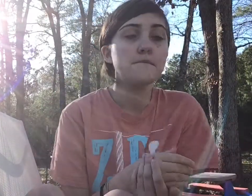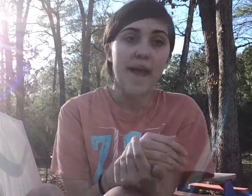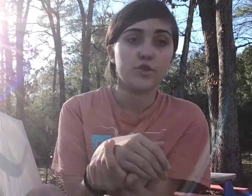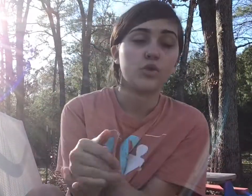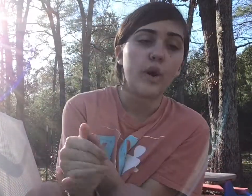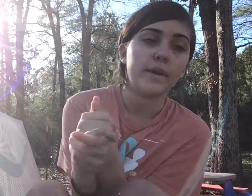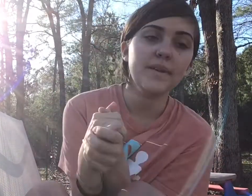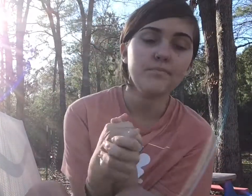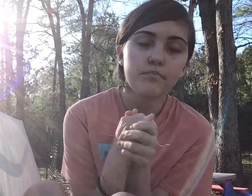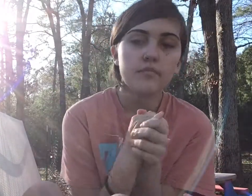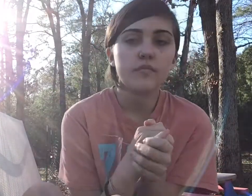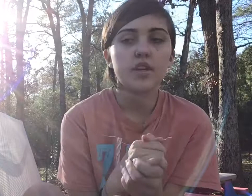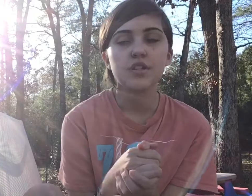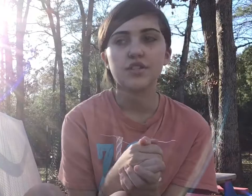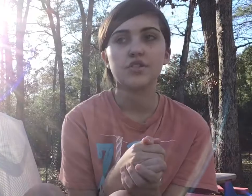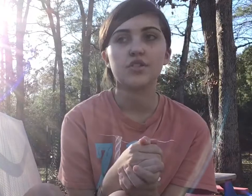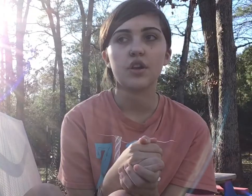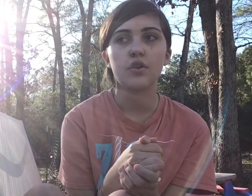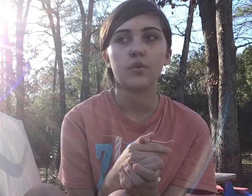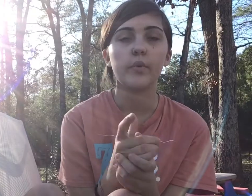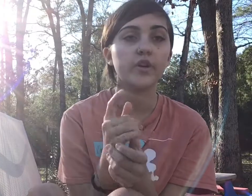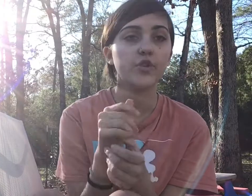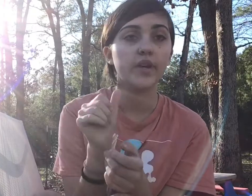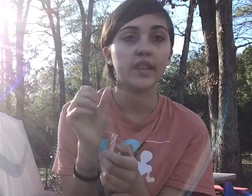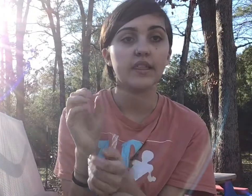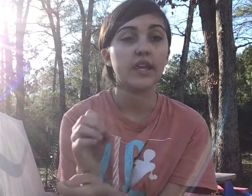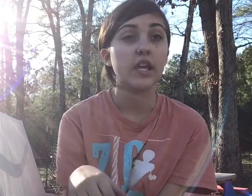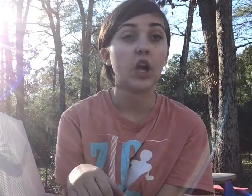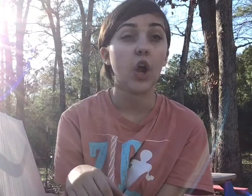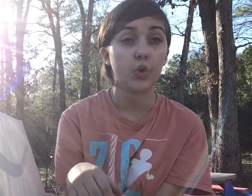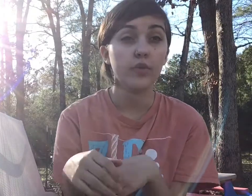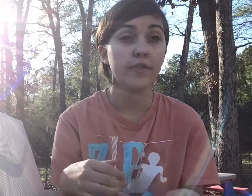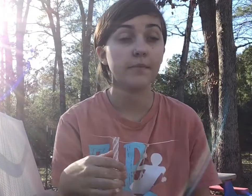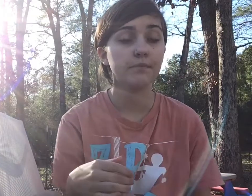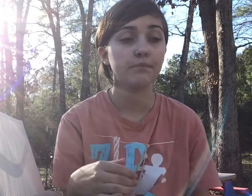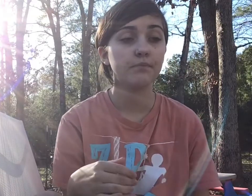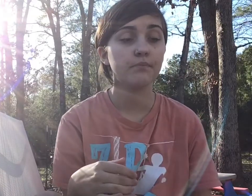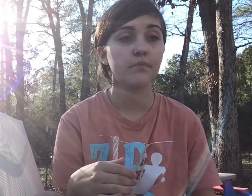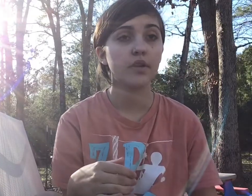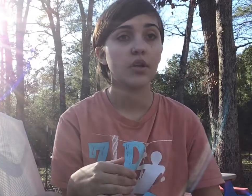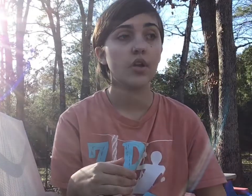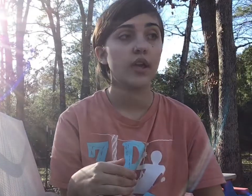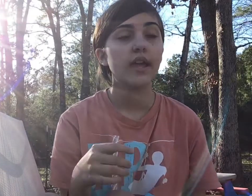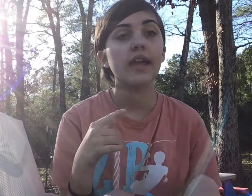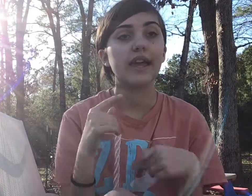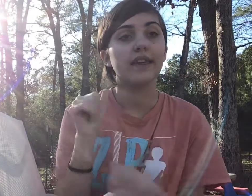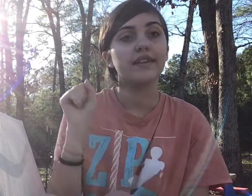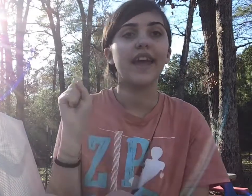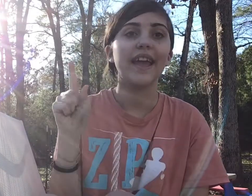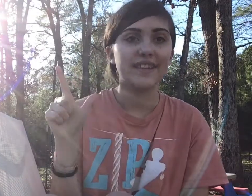badge requirement. So we are doing the oath in